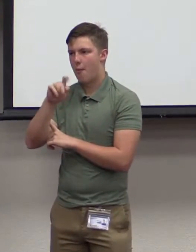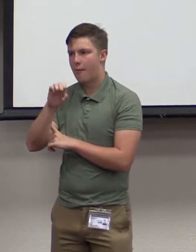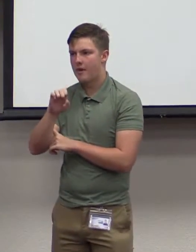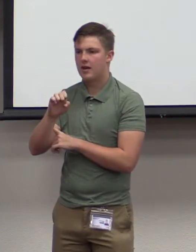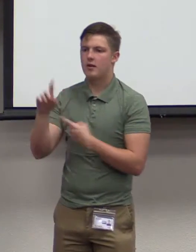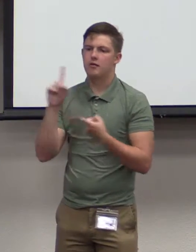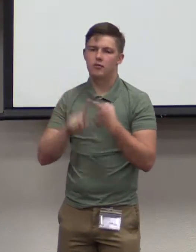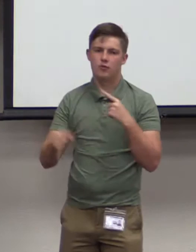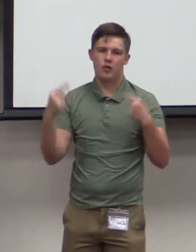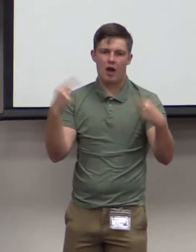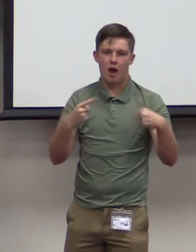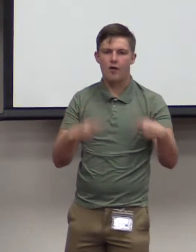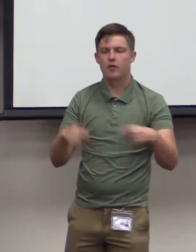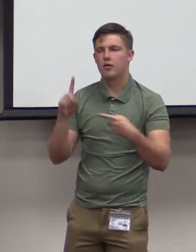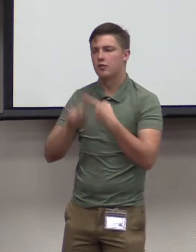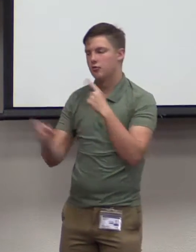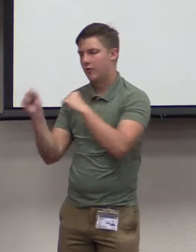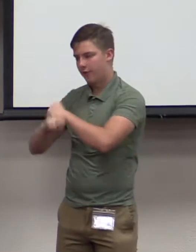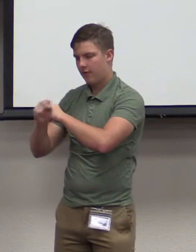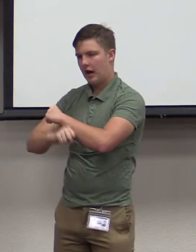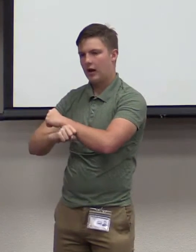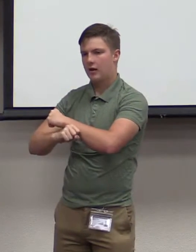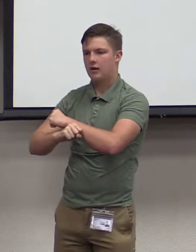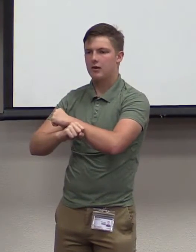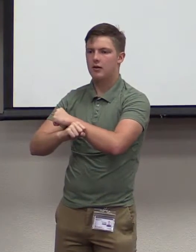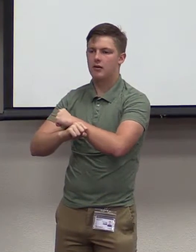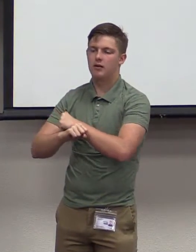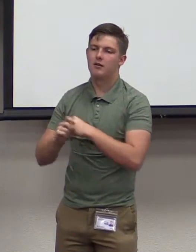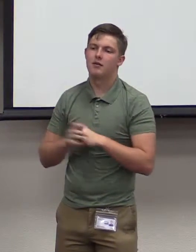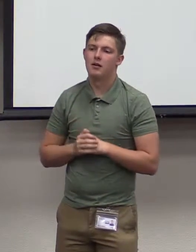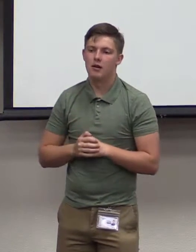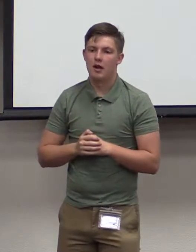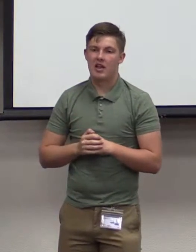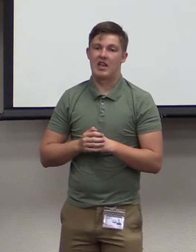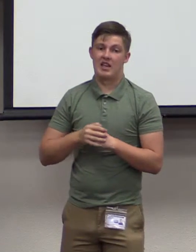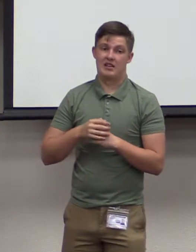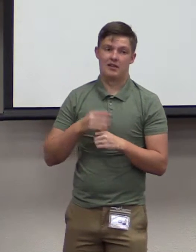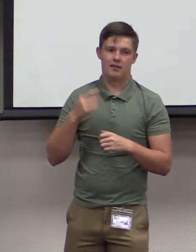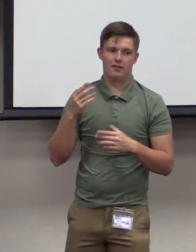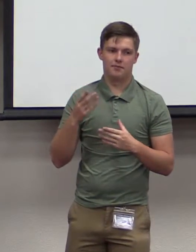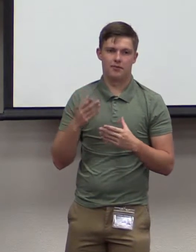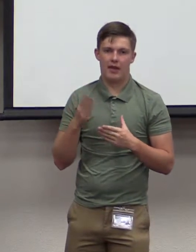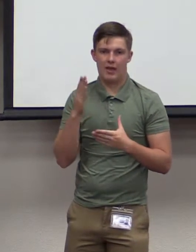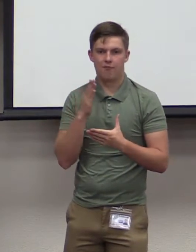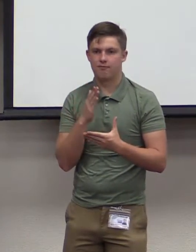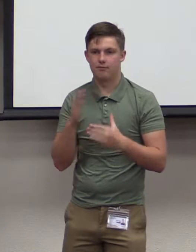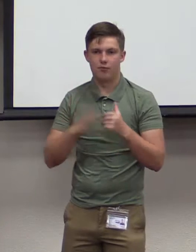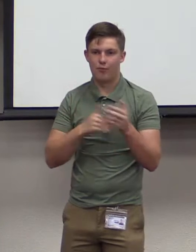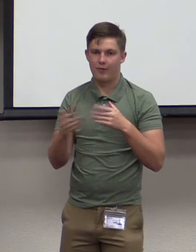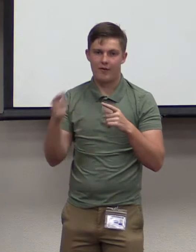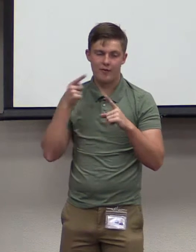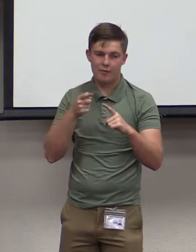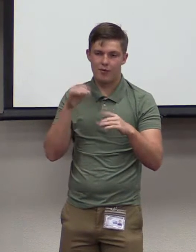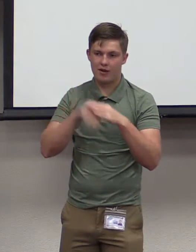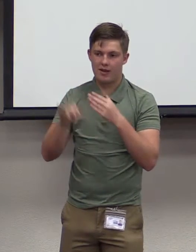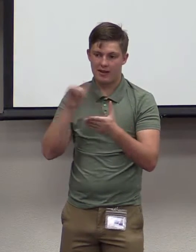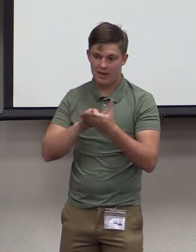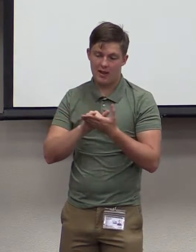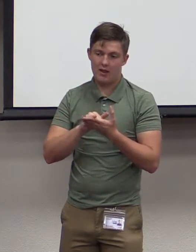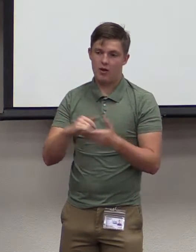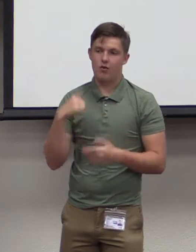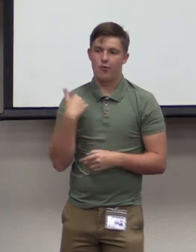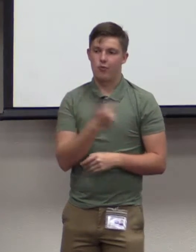to the arguing, the quarrel, or the fight, at some point in that discussion,